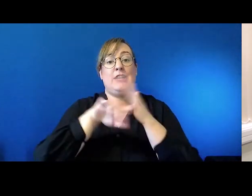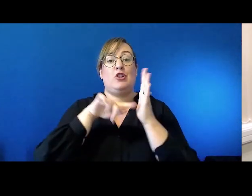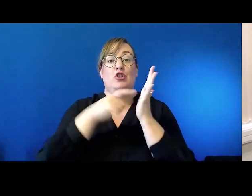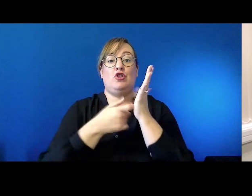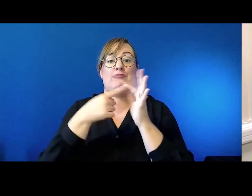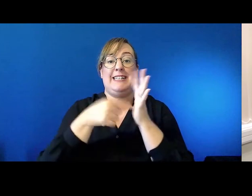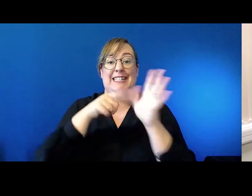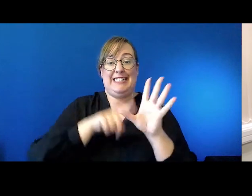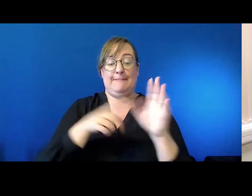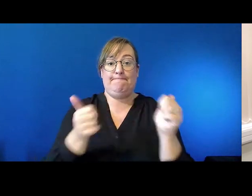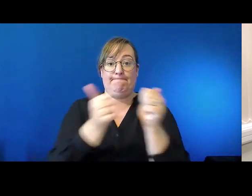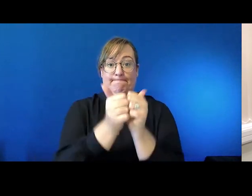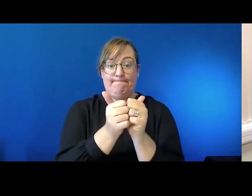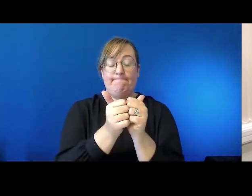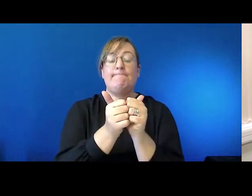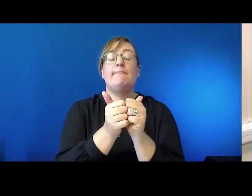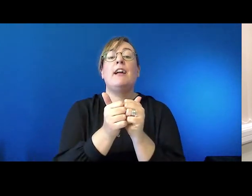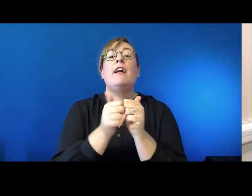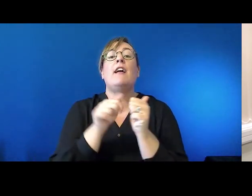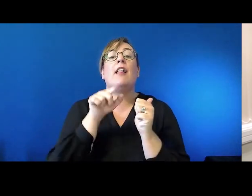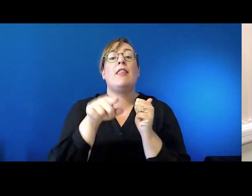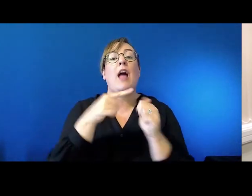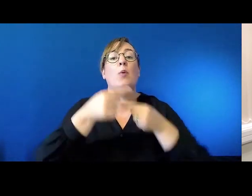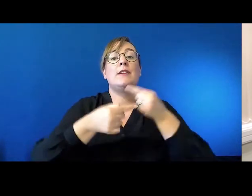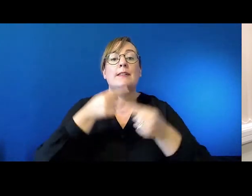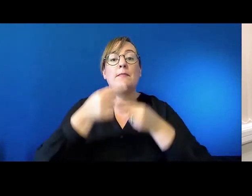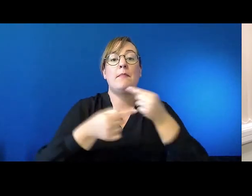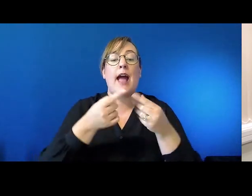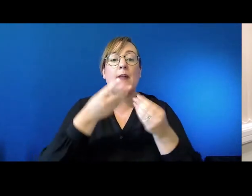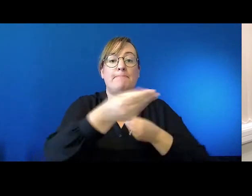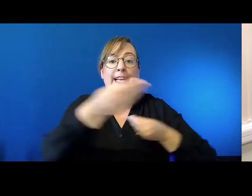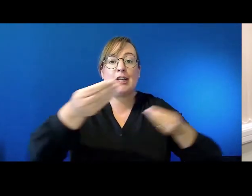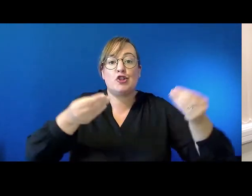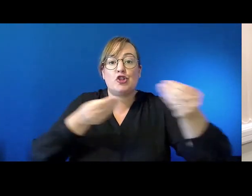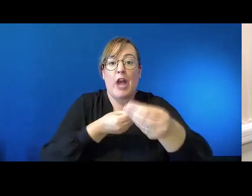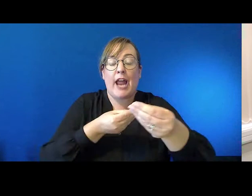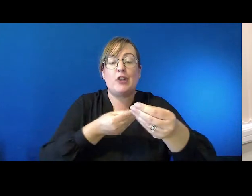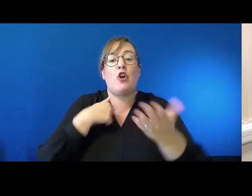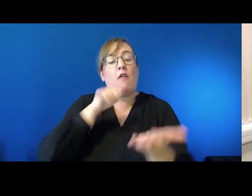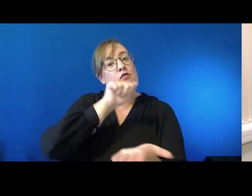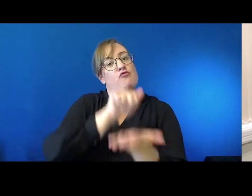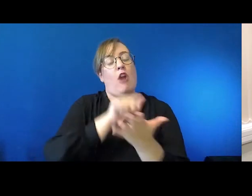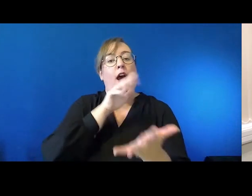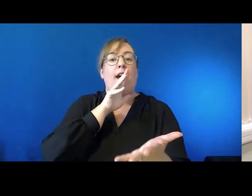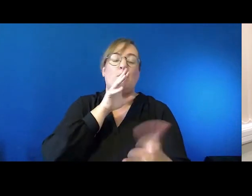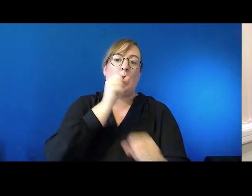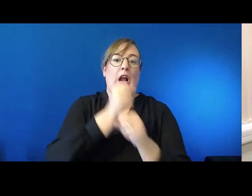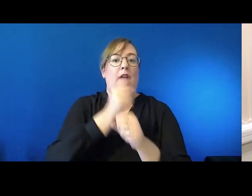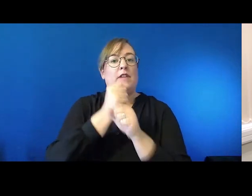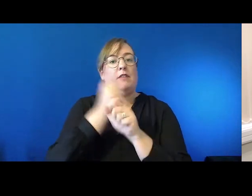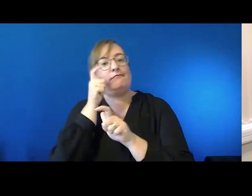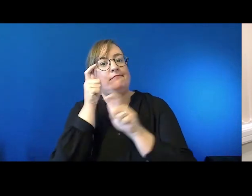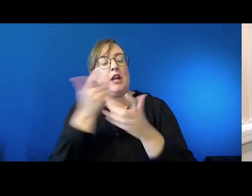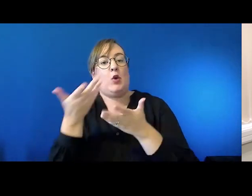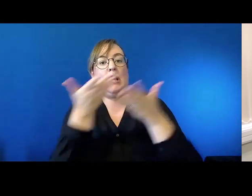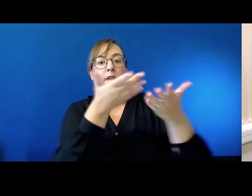and the treaty was about the exchange of the right to govern given to the British Crown for